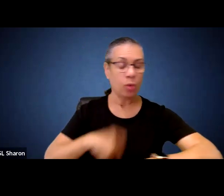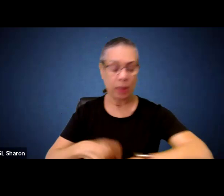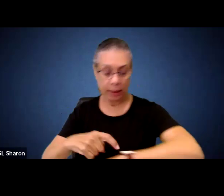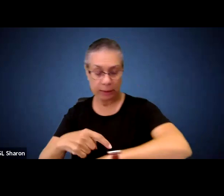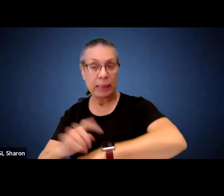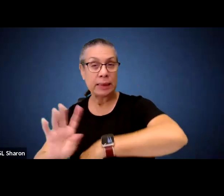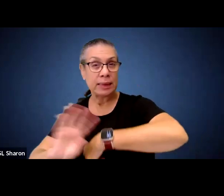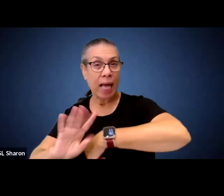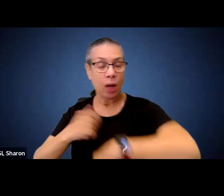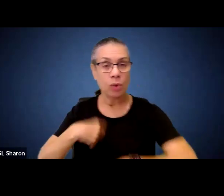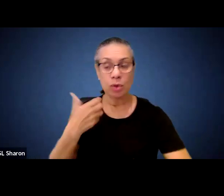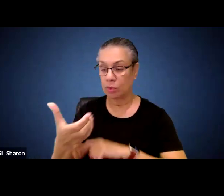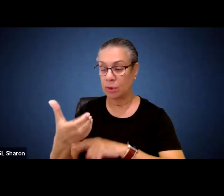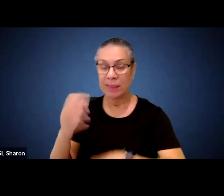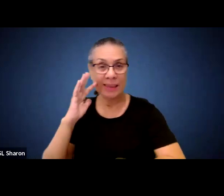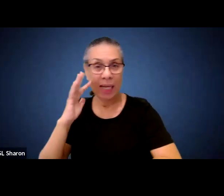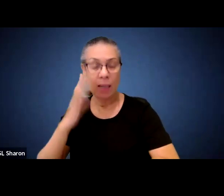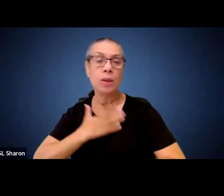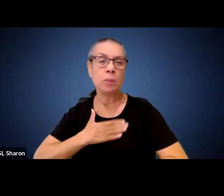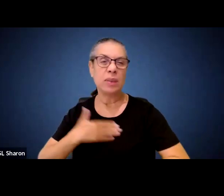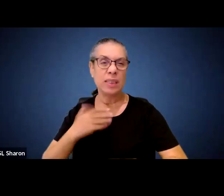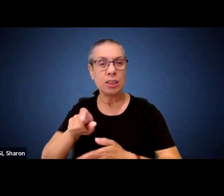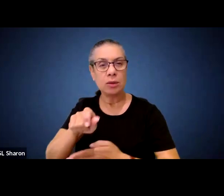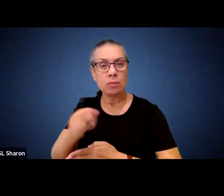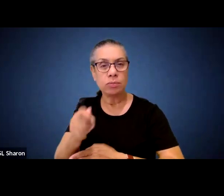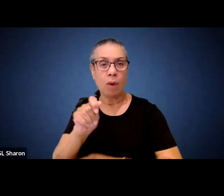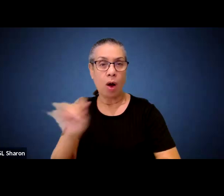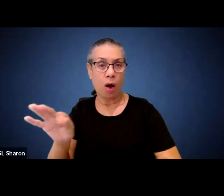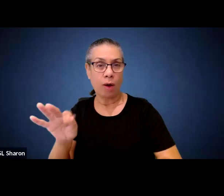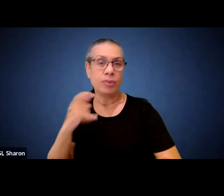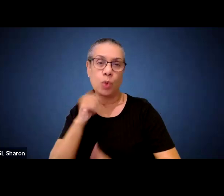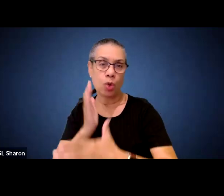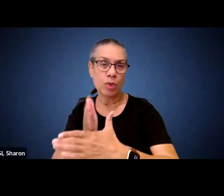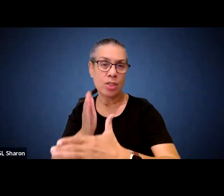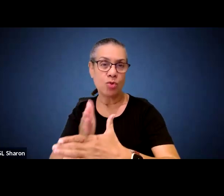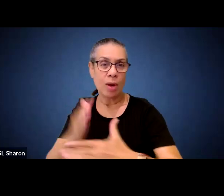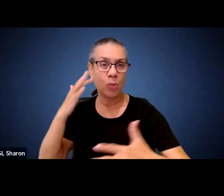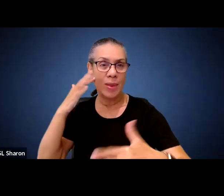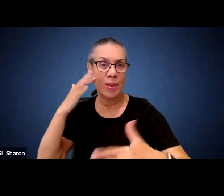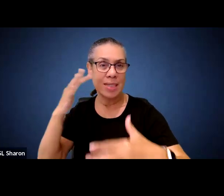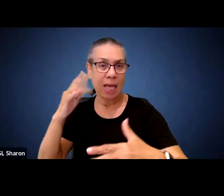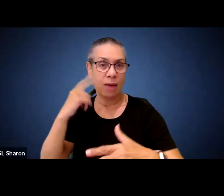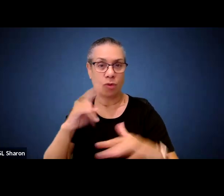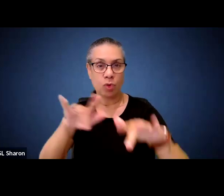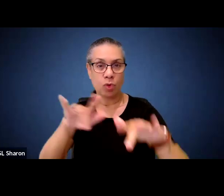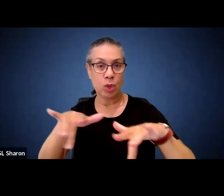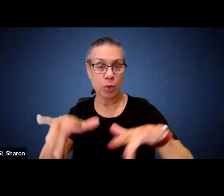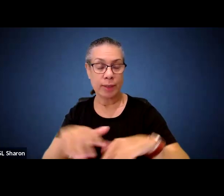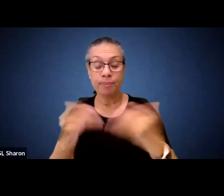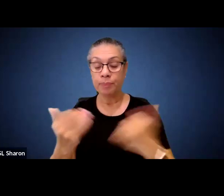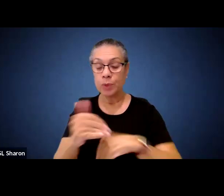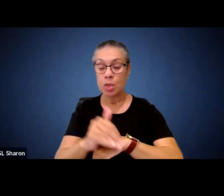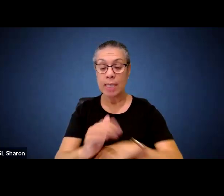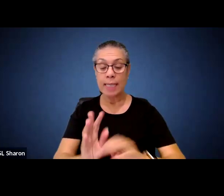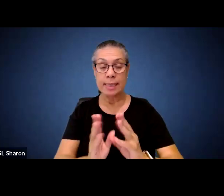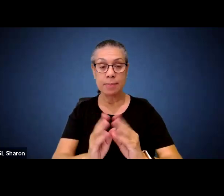not interfere with the audio for tonight's meeting. Thank you for your cooperation. Tonight's meeting